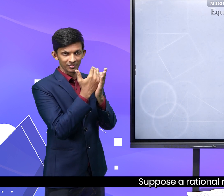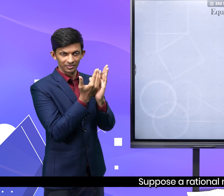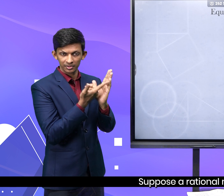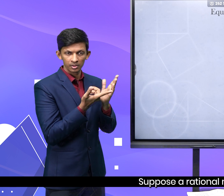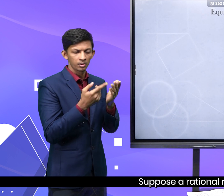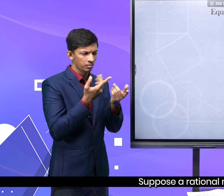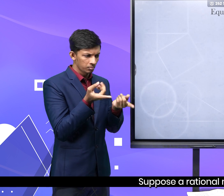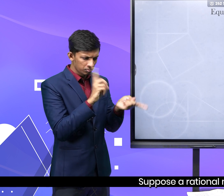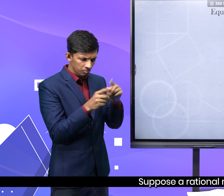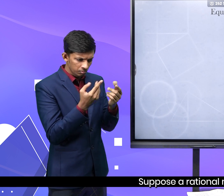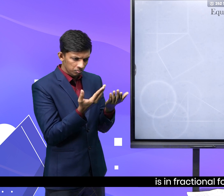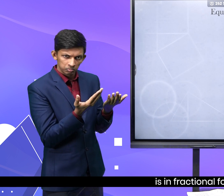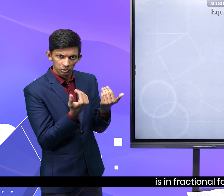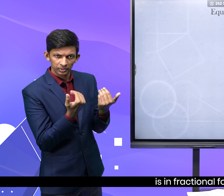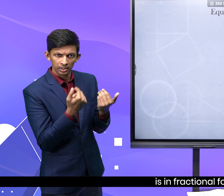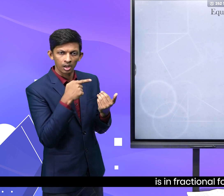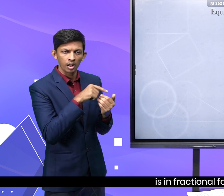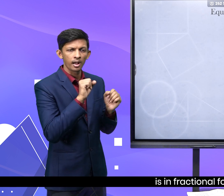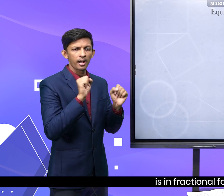Suppose a rational number is in fractional form.